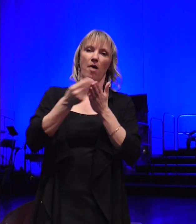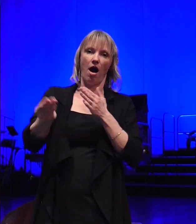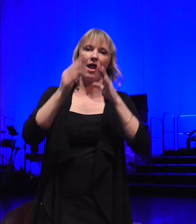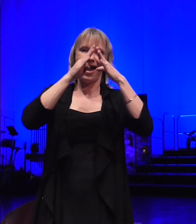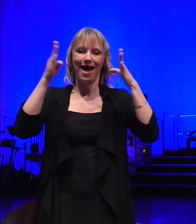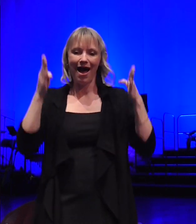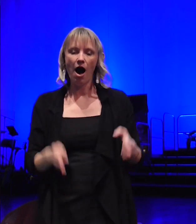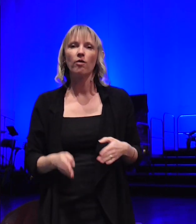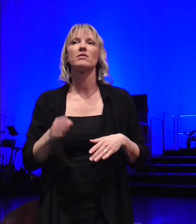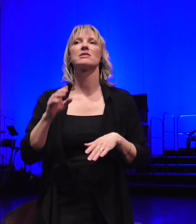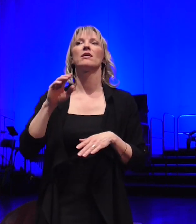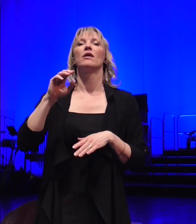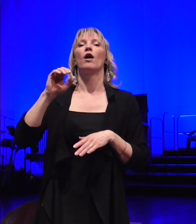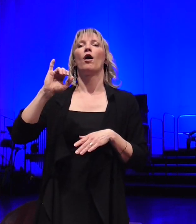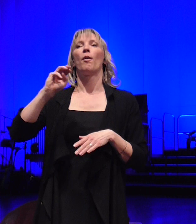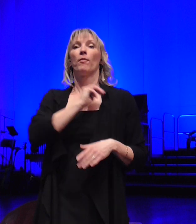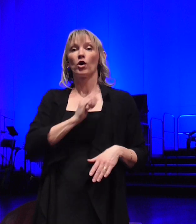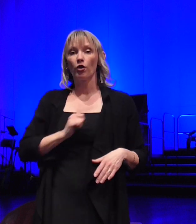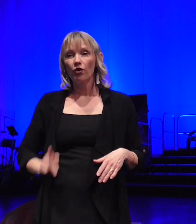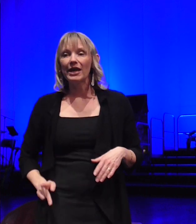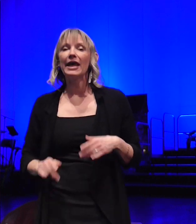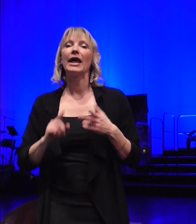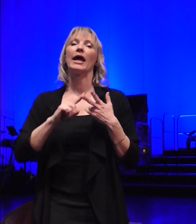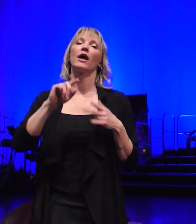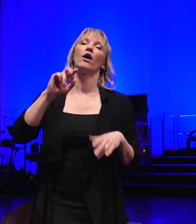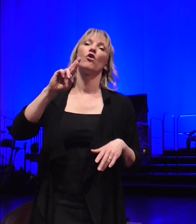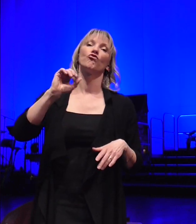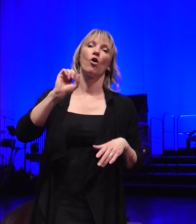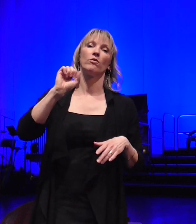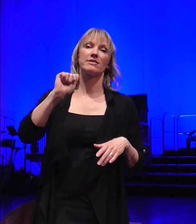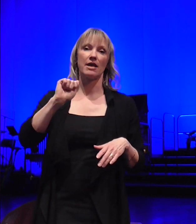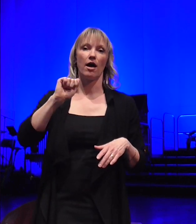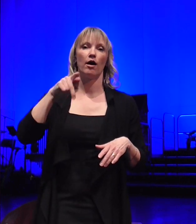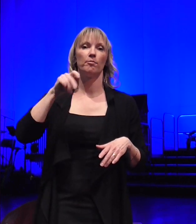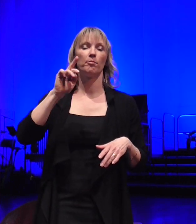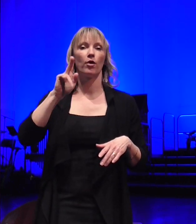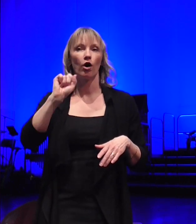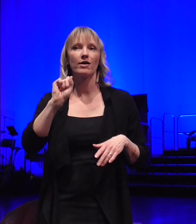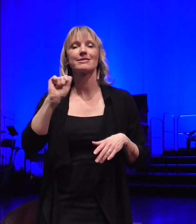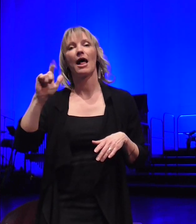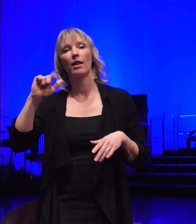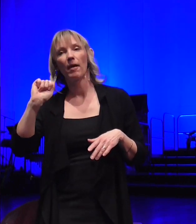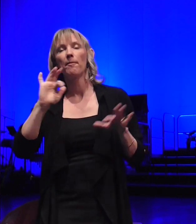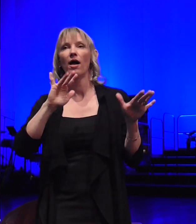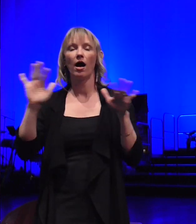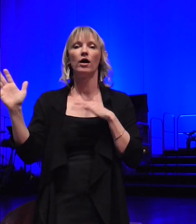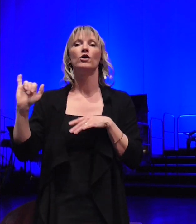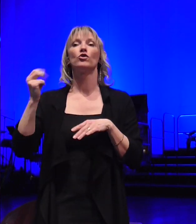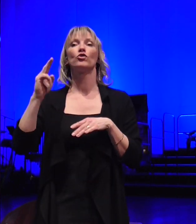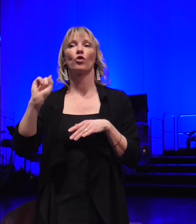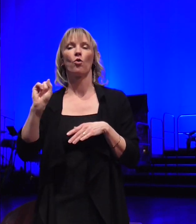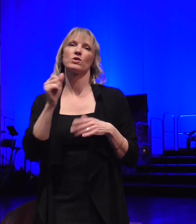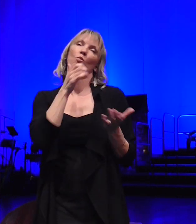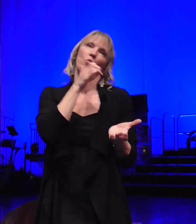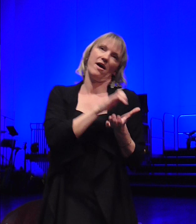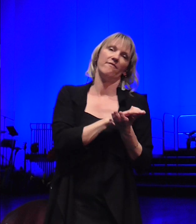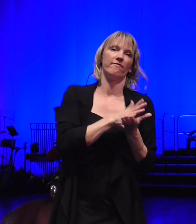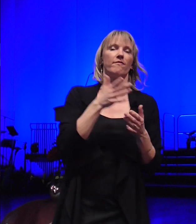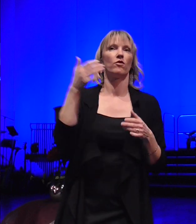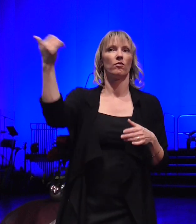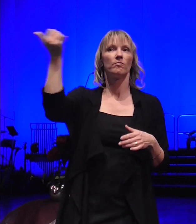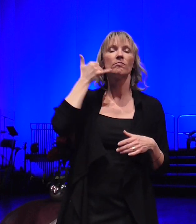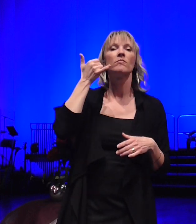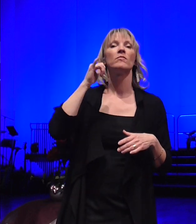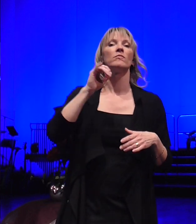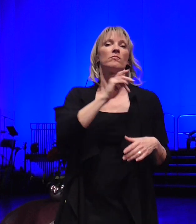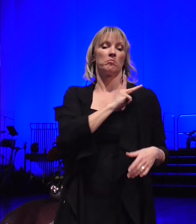bus boycott, Martin Luther King Jr. and Rosa Parks and all of that in Alabama. And Jones gets a call, his wife actually gets the call that King is going to be